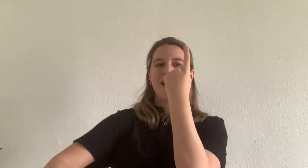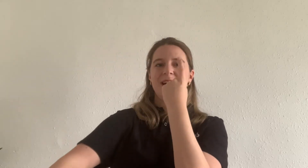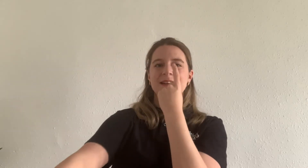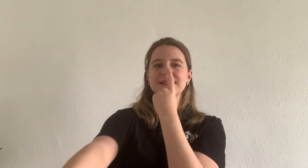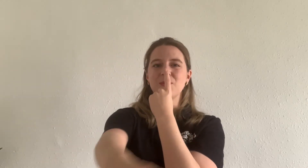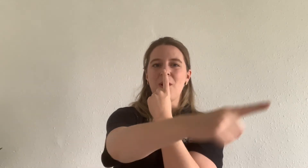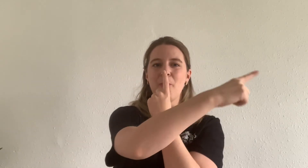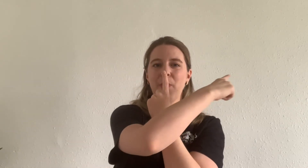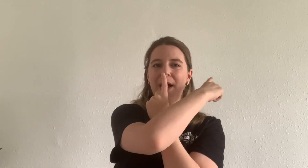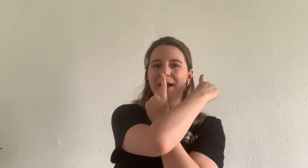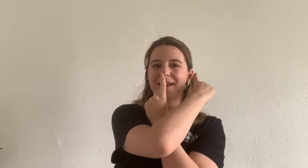And swap back.